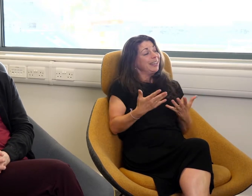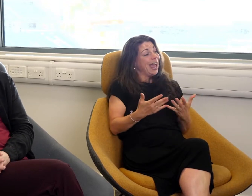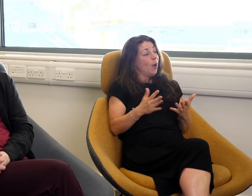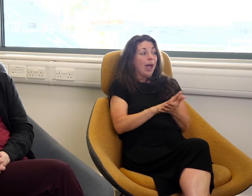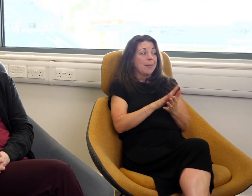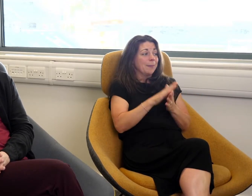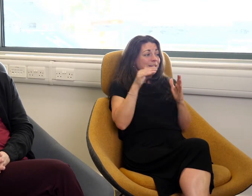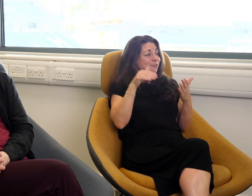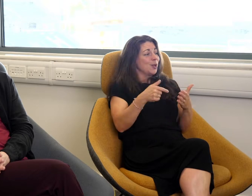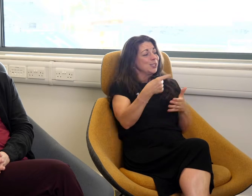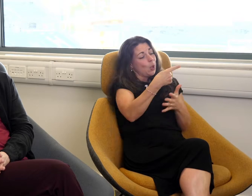those. There's lots to do.